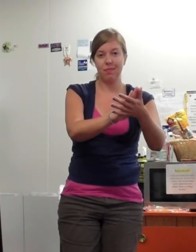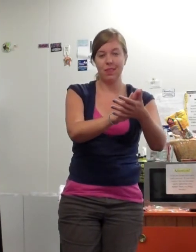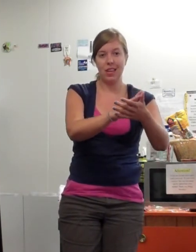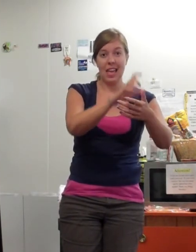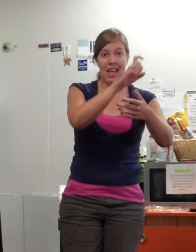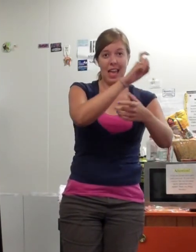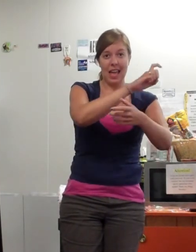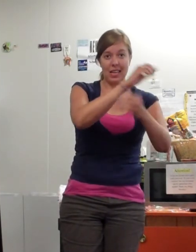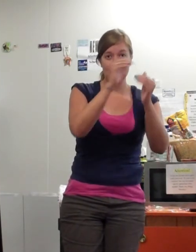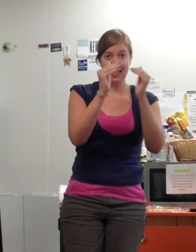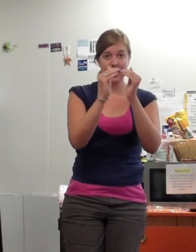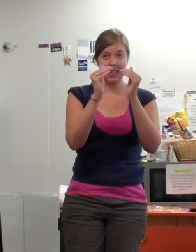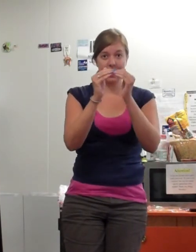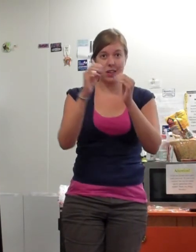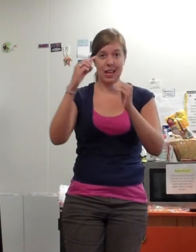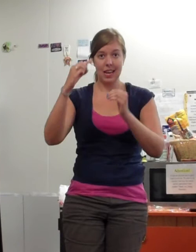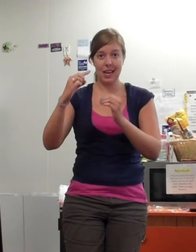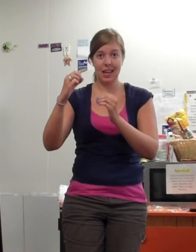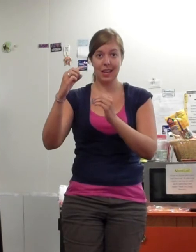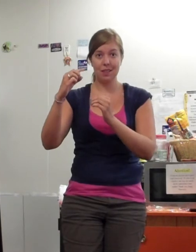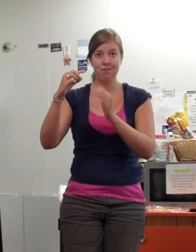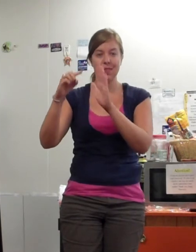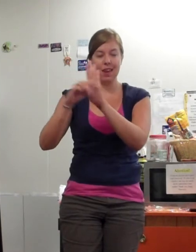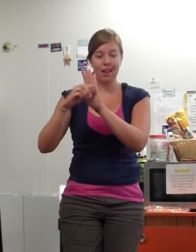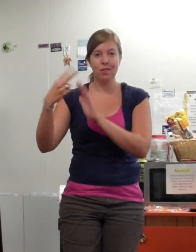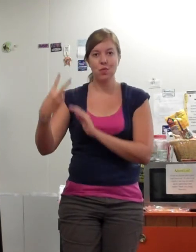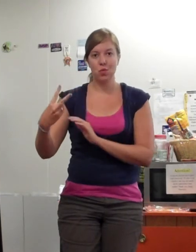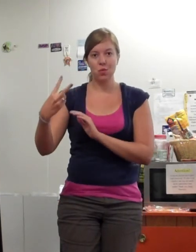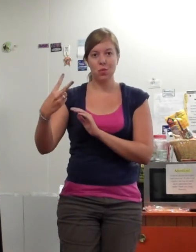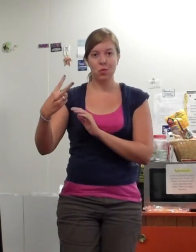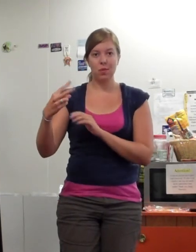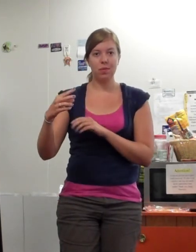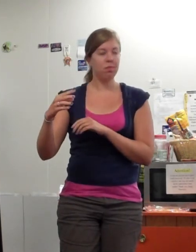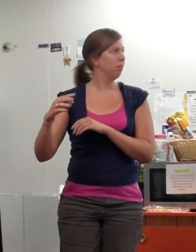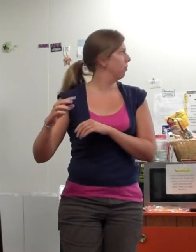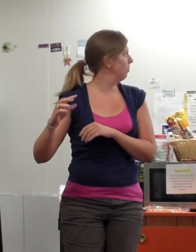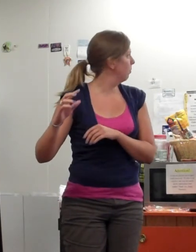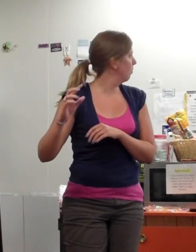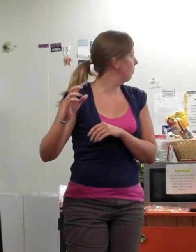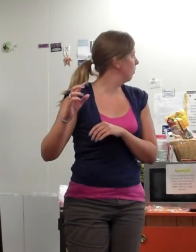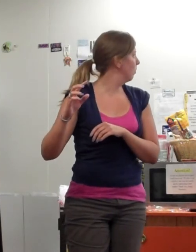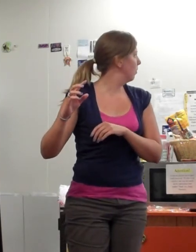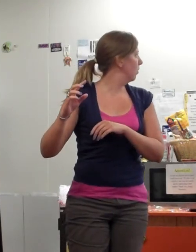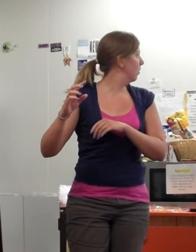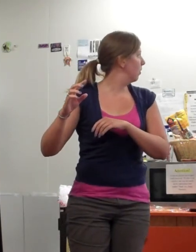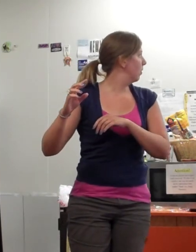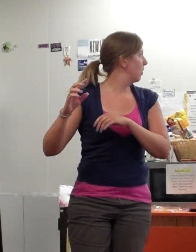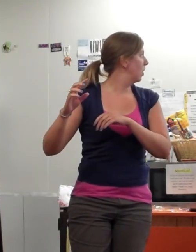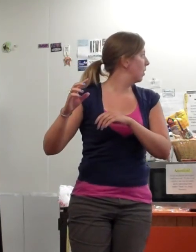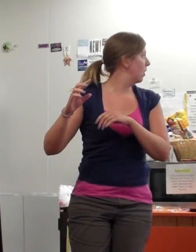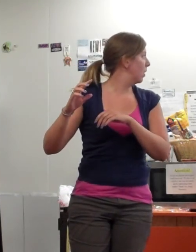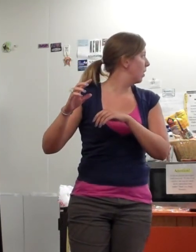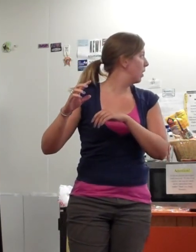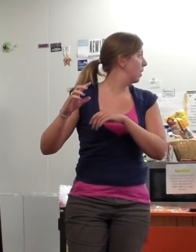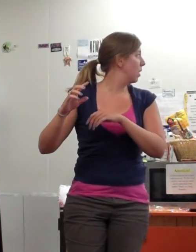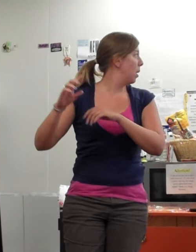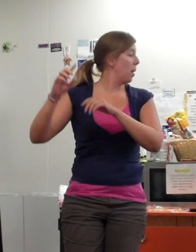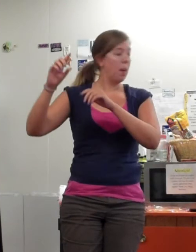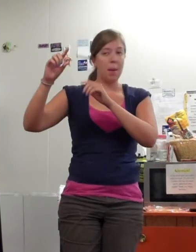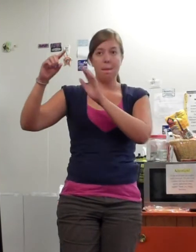negative 2, which is like positive 2, plus or minus square root. B squared is negative 2